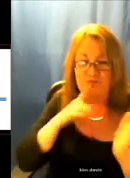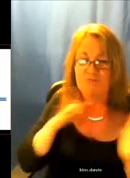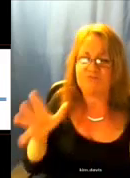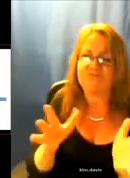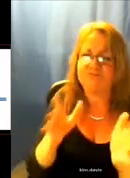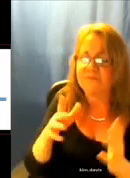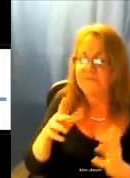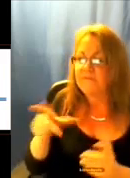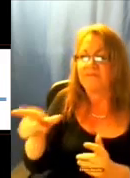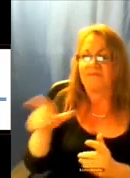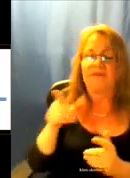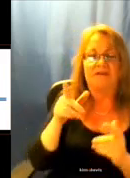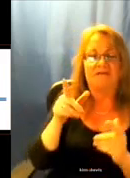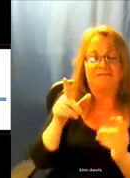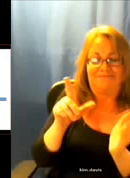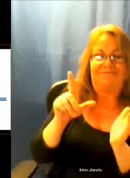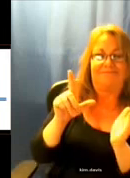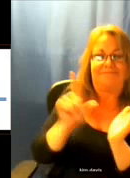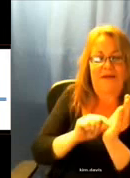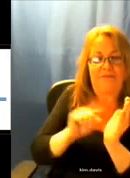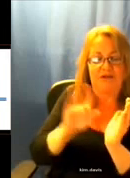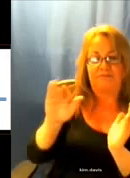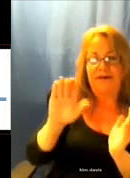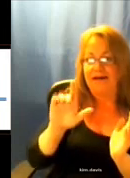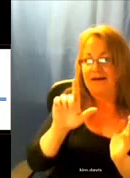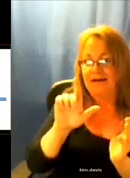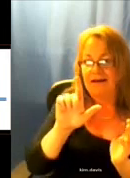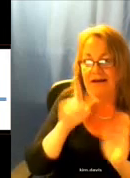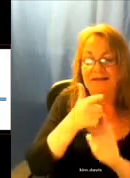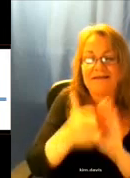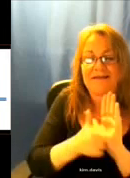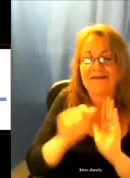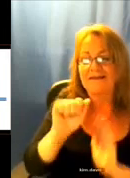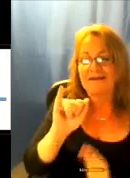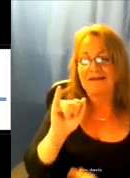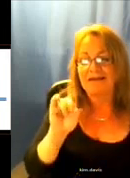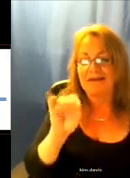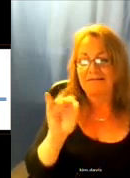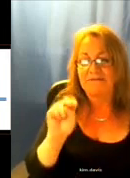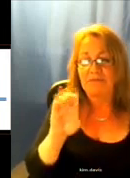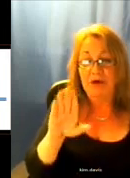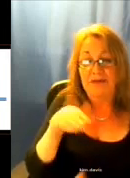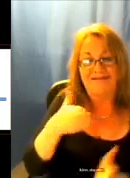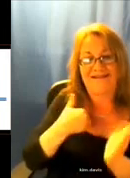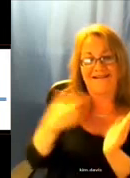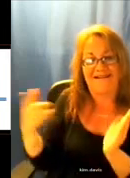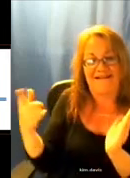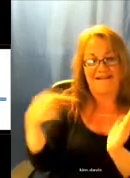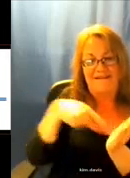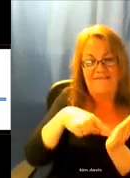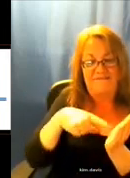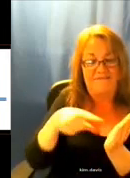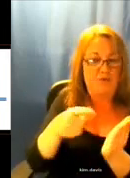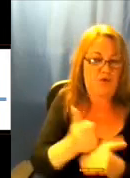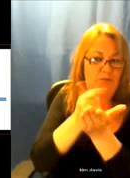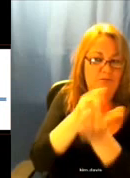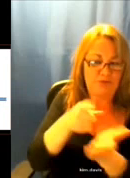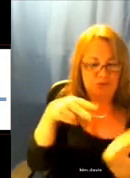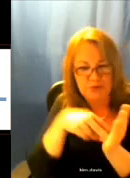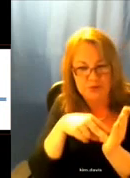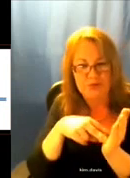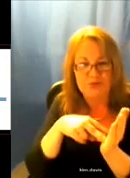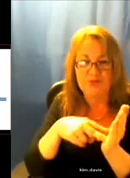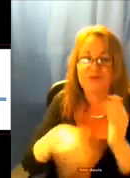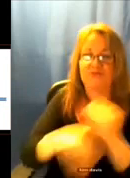And within our advocacy handbook, we do strongly encourage you to print it and have